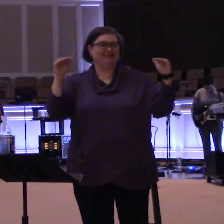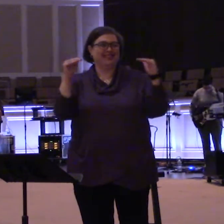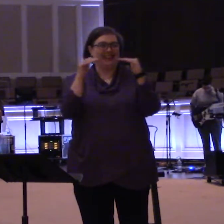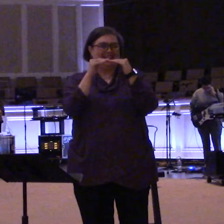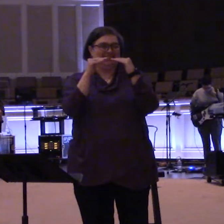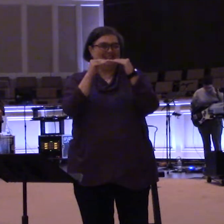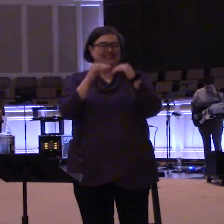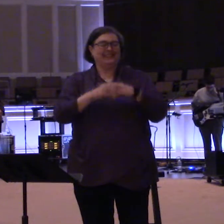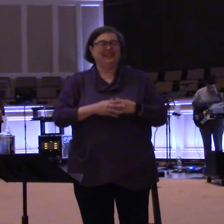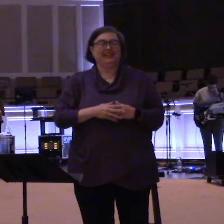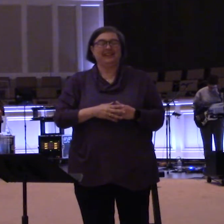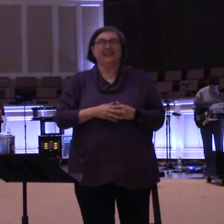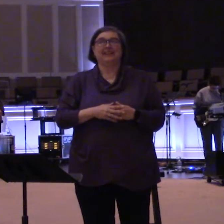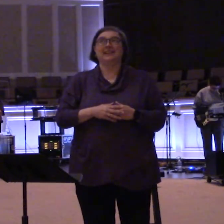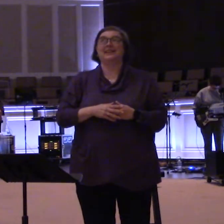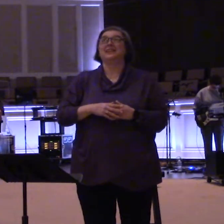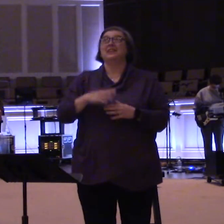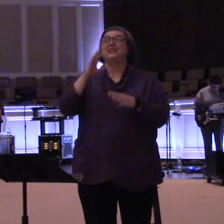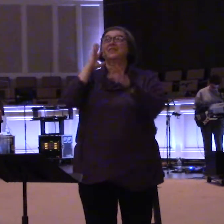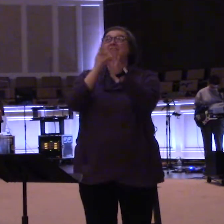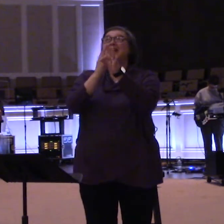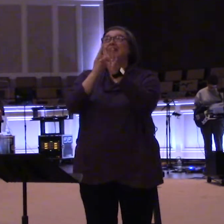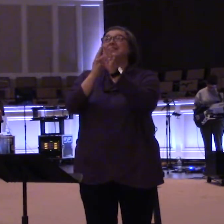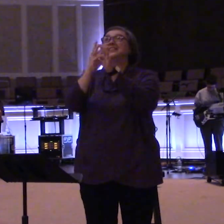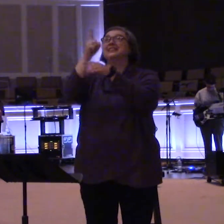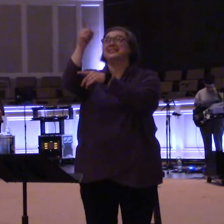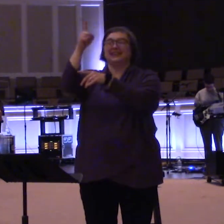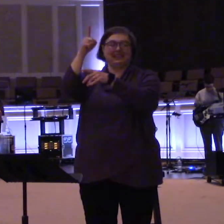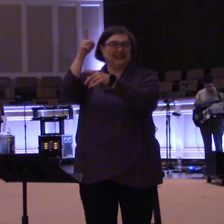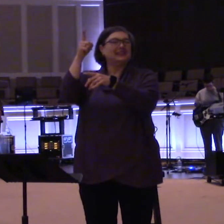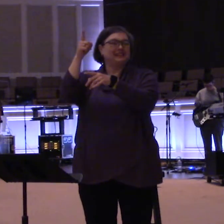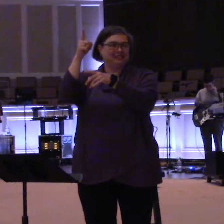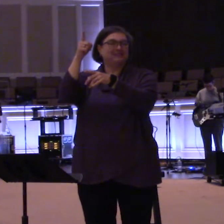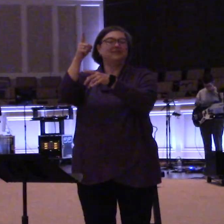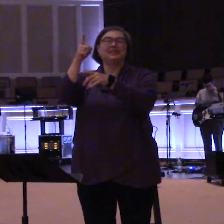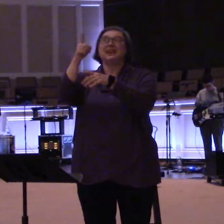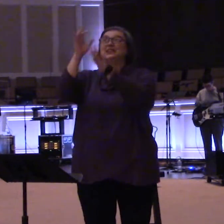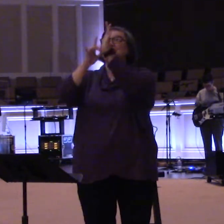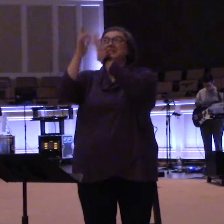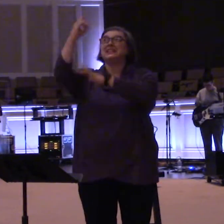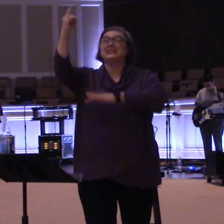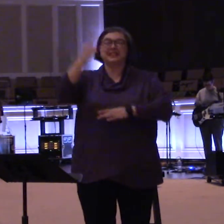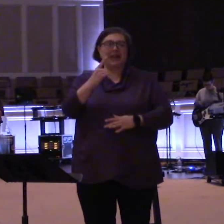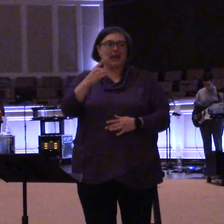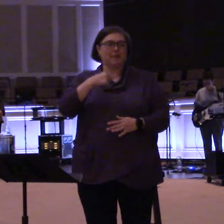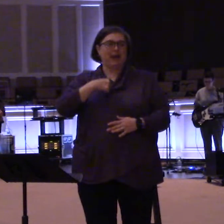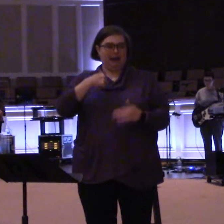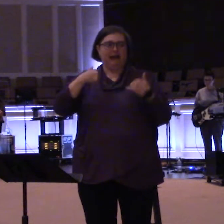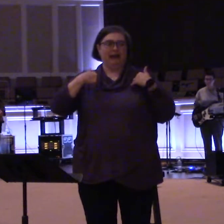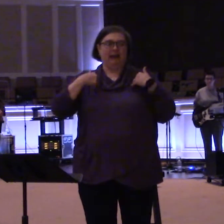His faithfulness is great. Because Jesus came, I have hope.